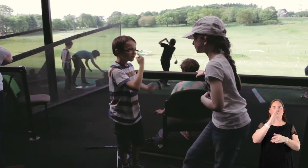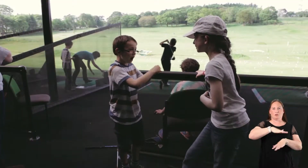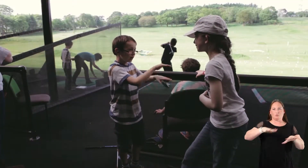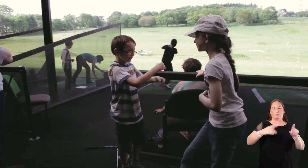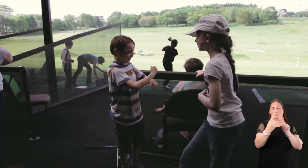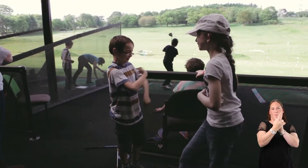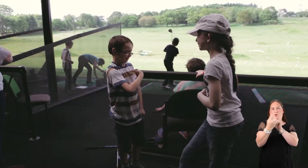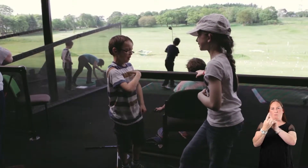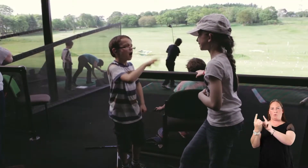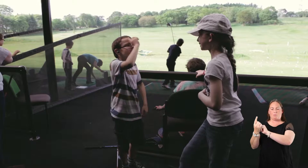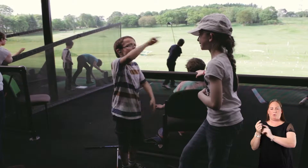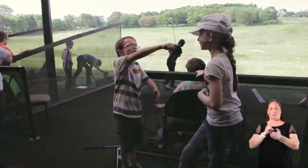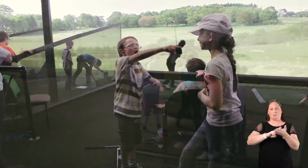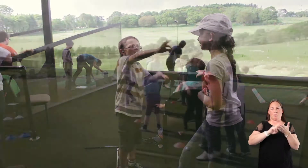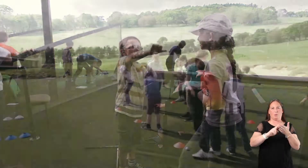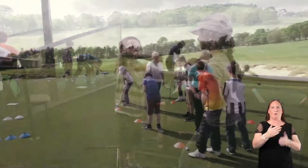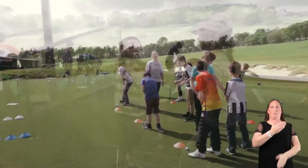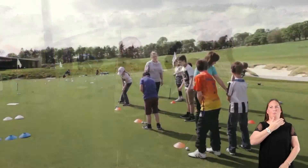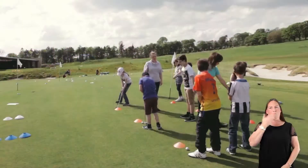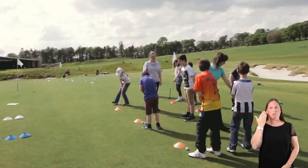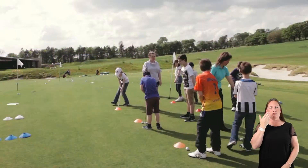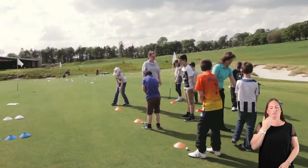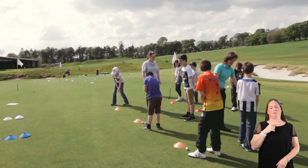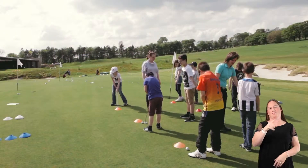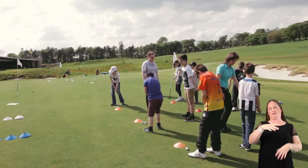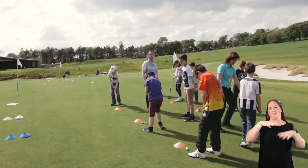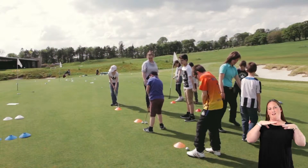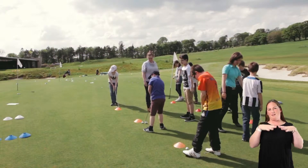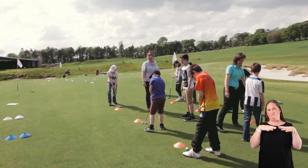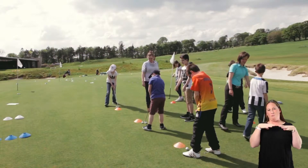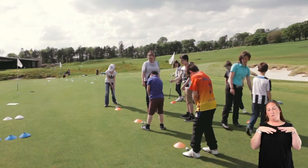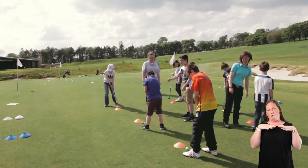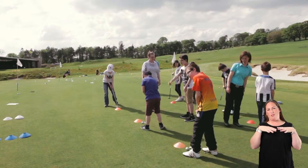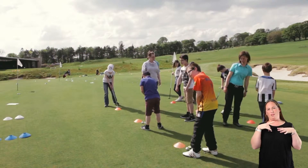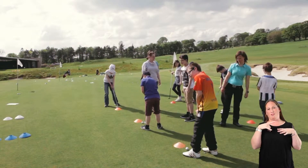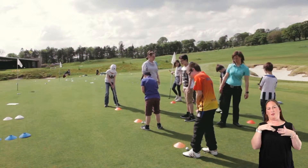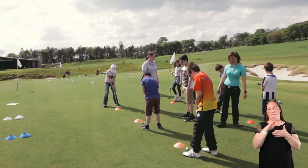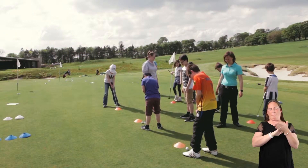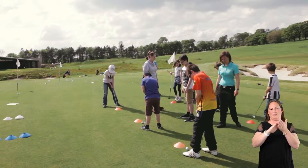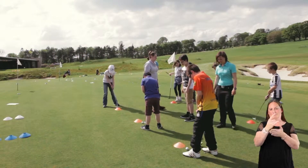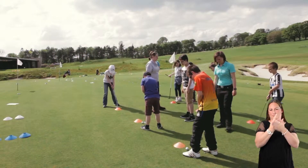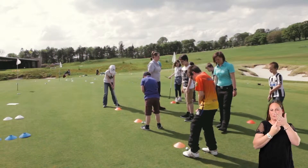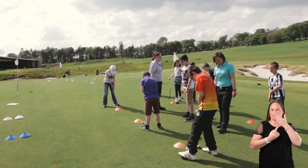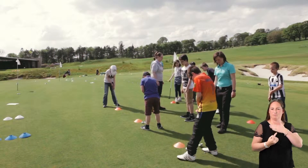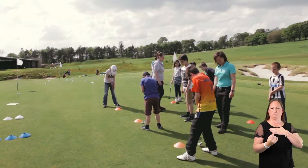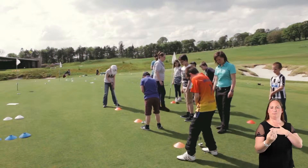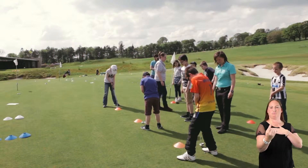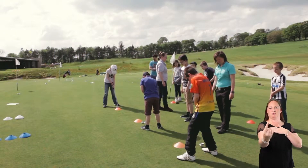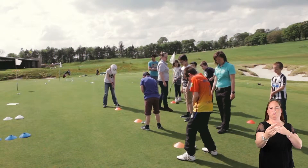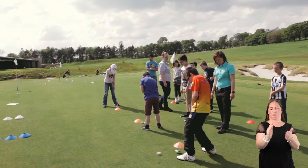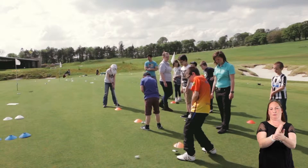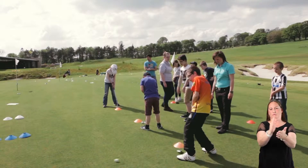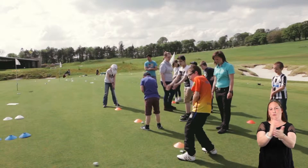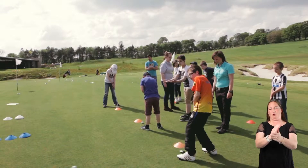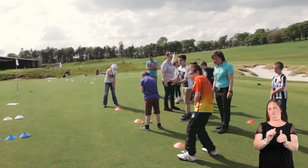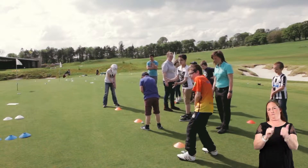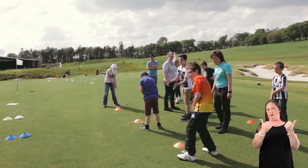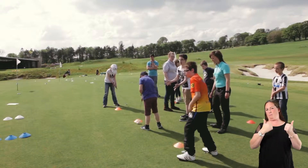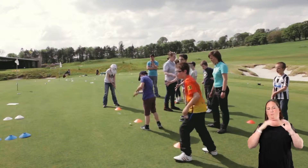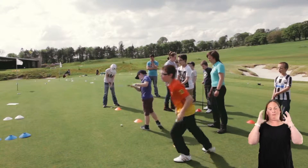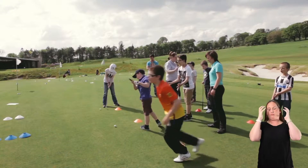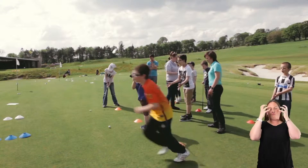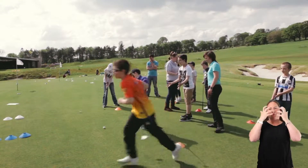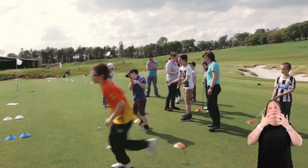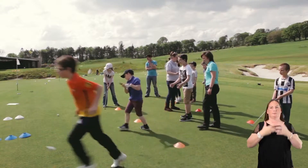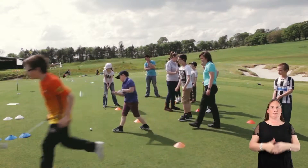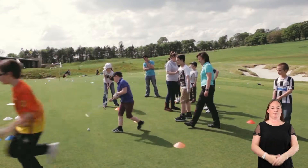to do, so yeah, he's really enjoyed it. It's been very informal and he's been able to go off and just enjoy himself without me